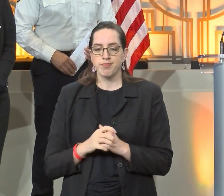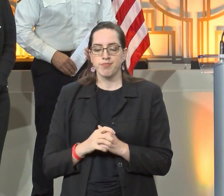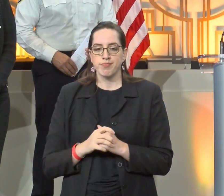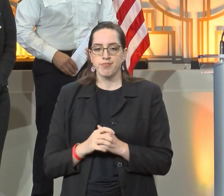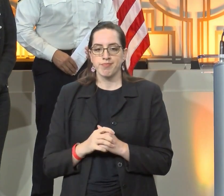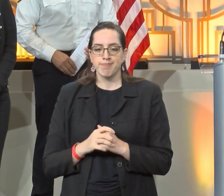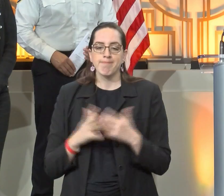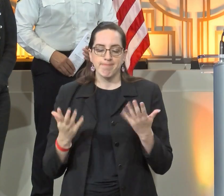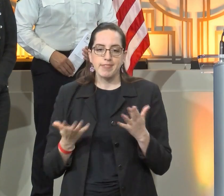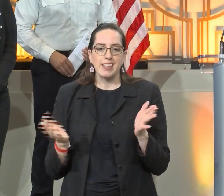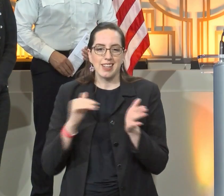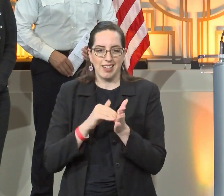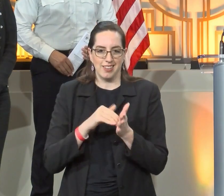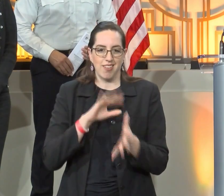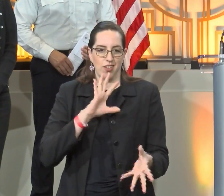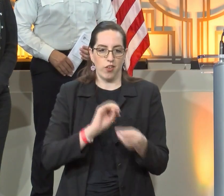again,